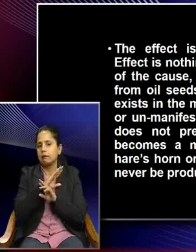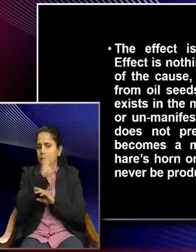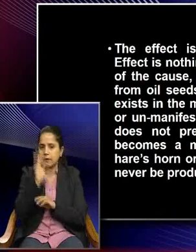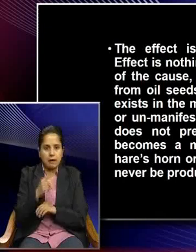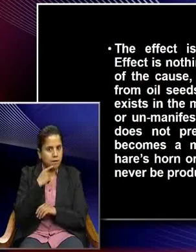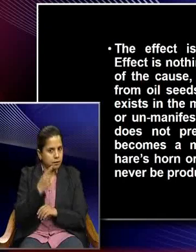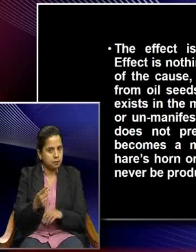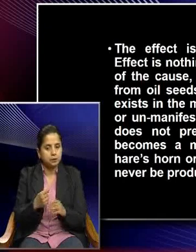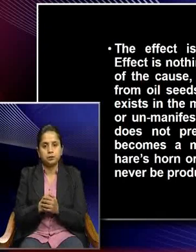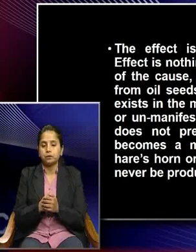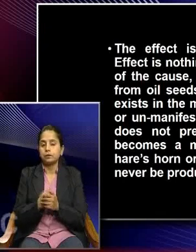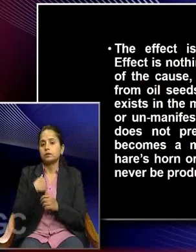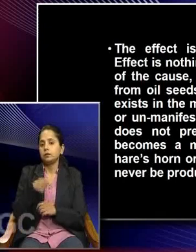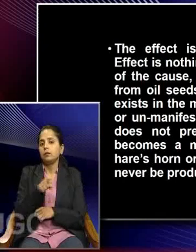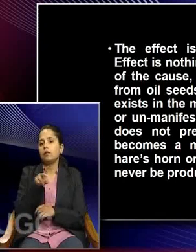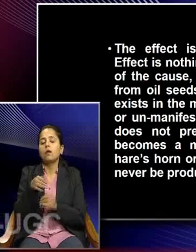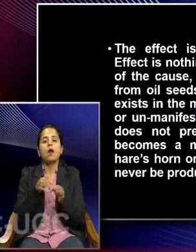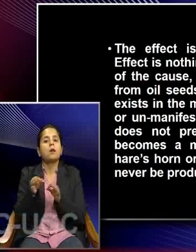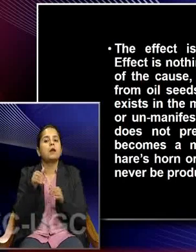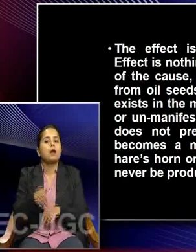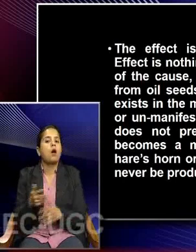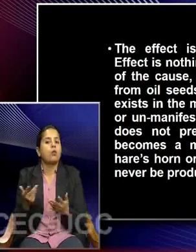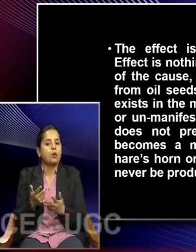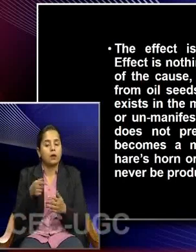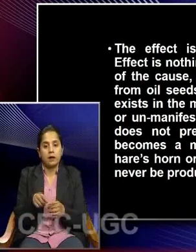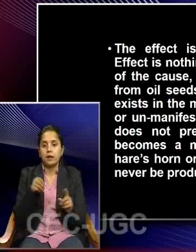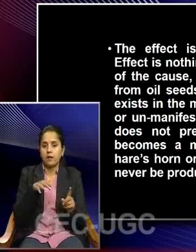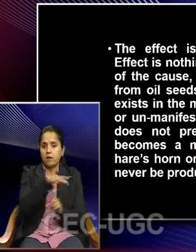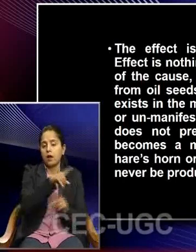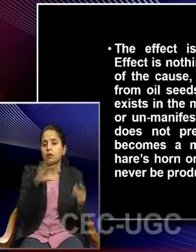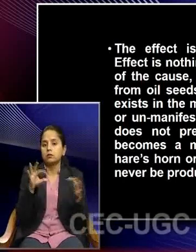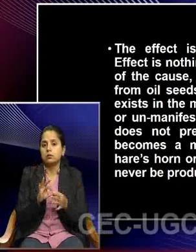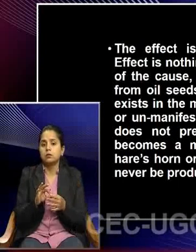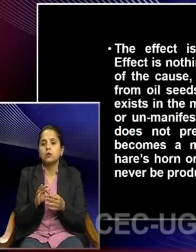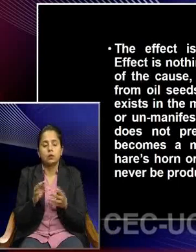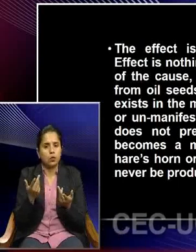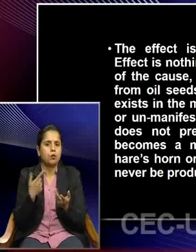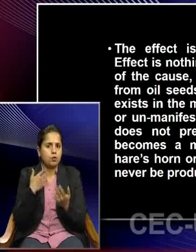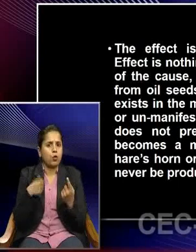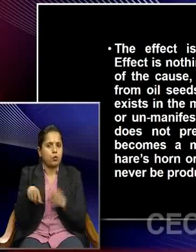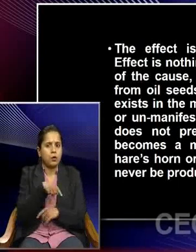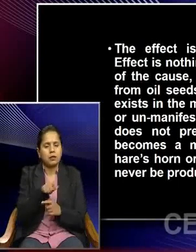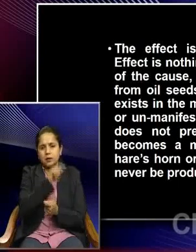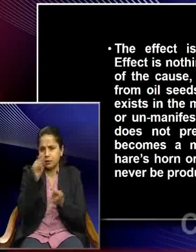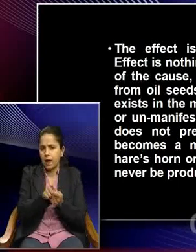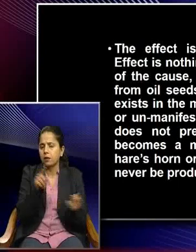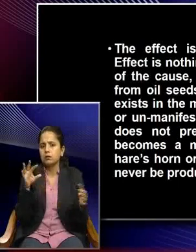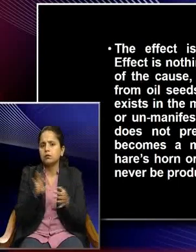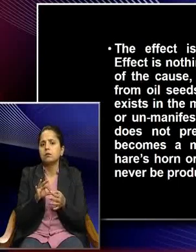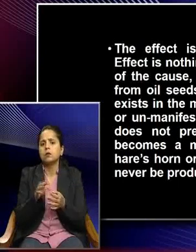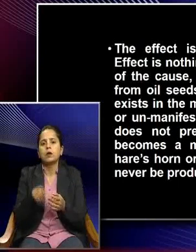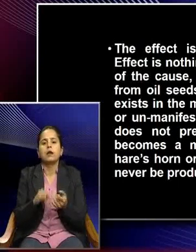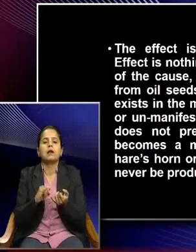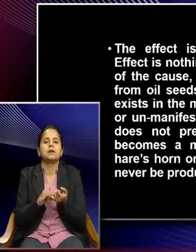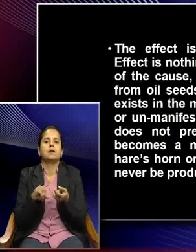Fine, so what do we mean to say here is that effect is related to us, or you can say a specific effect is related to a